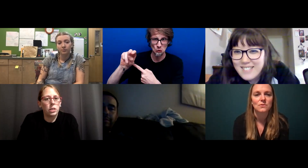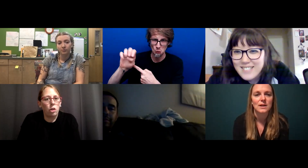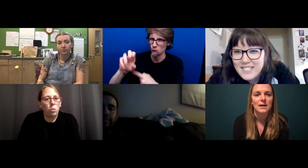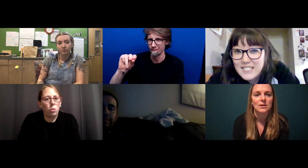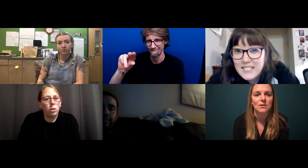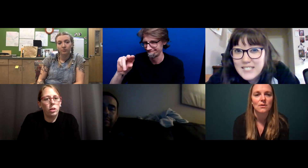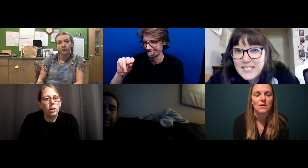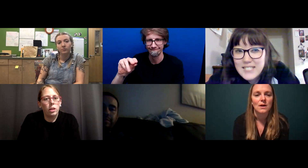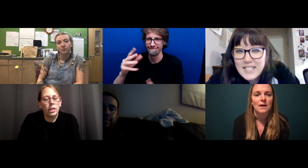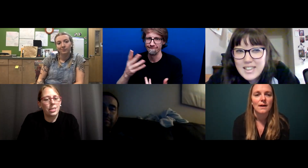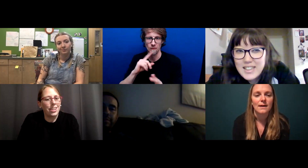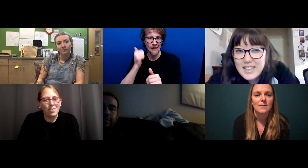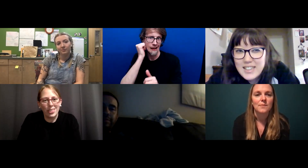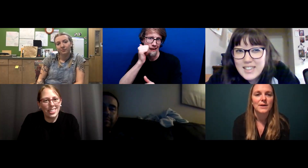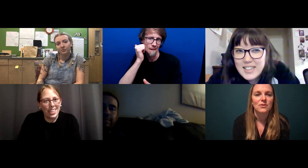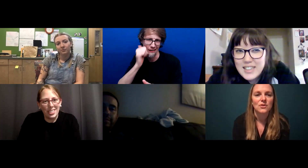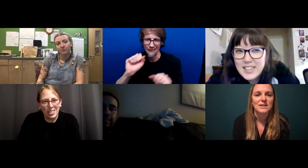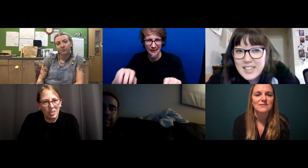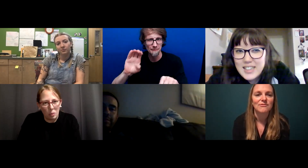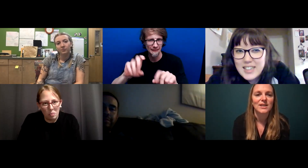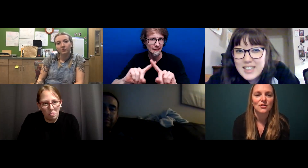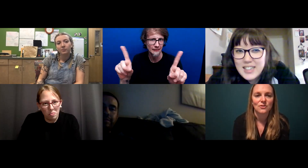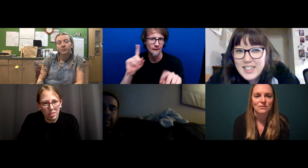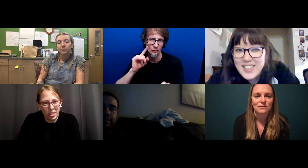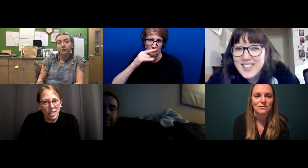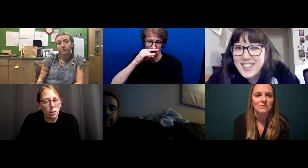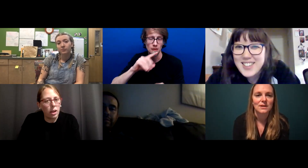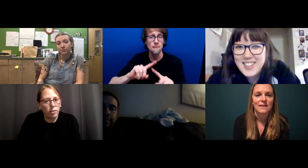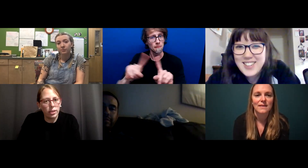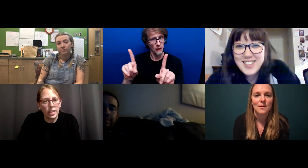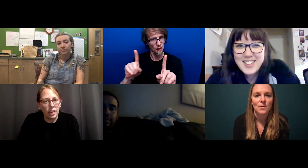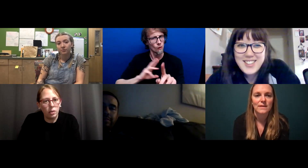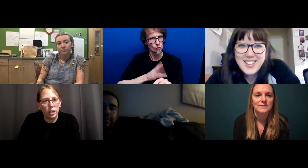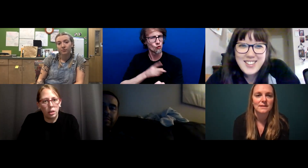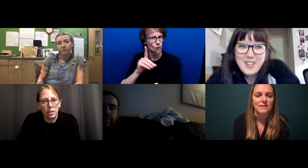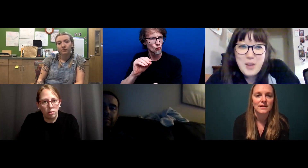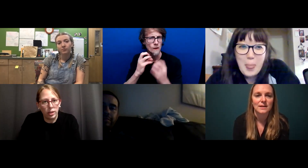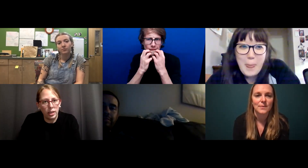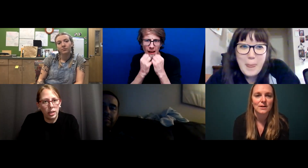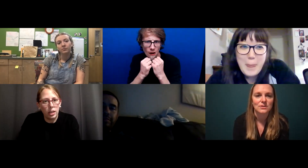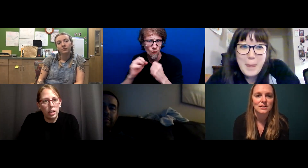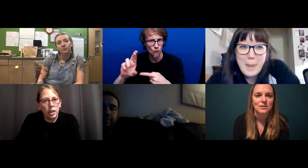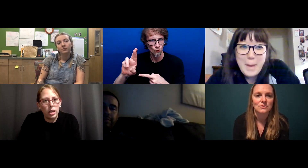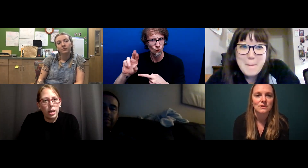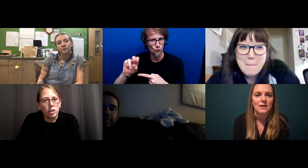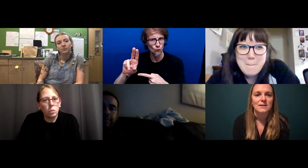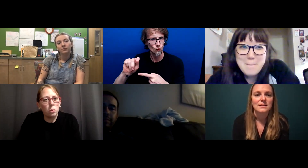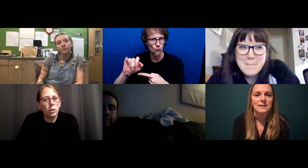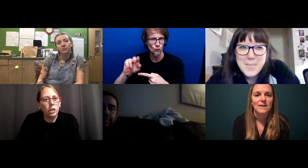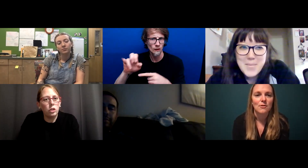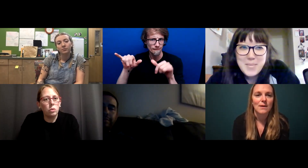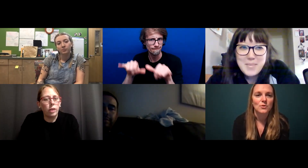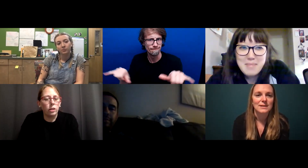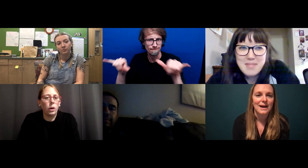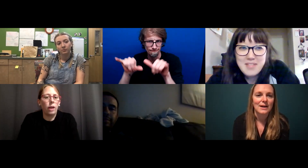classroom schedule, it's not something that's set in stone. And so every day can be different. And so we